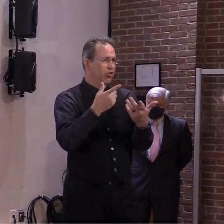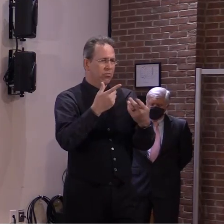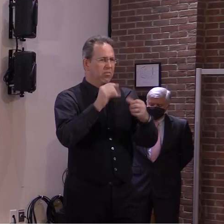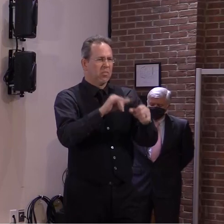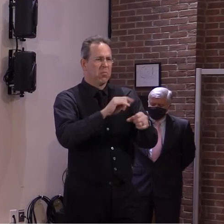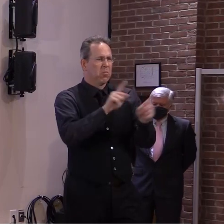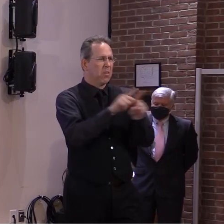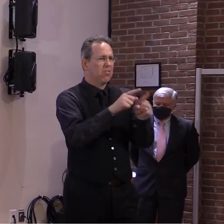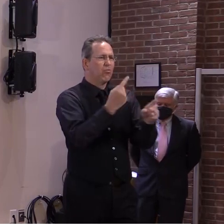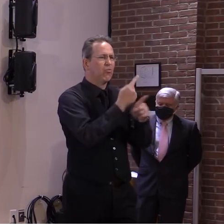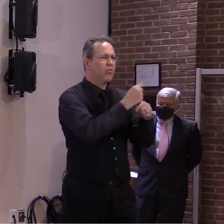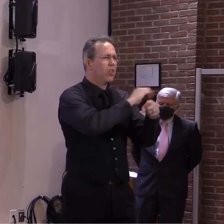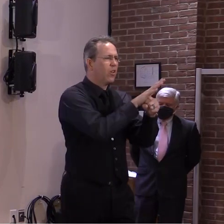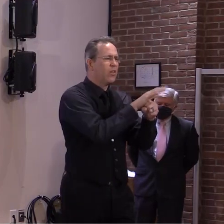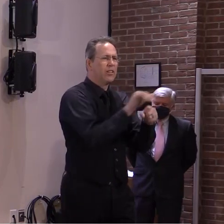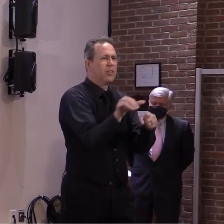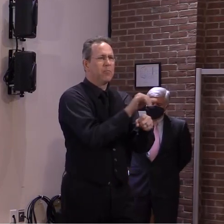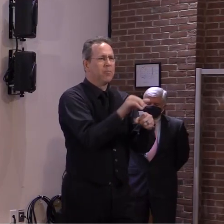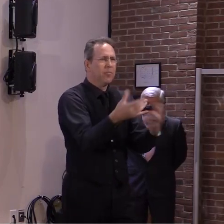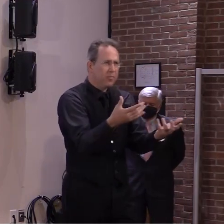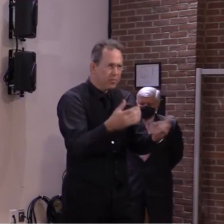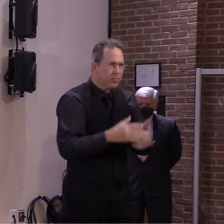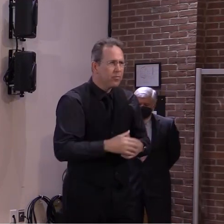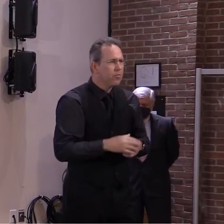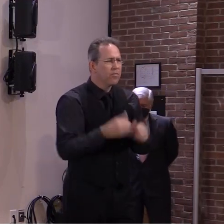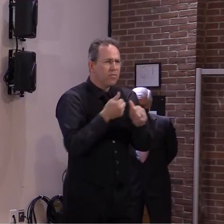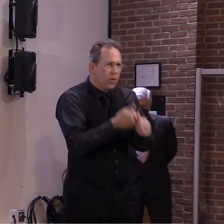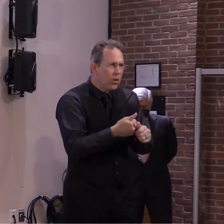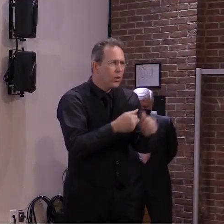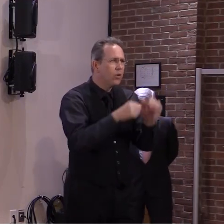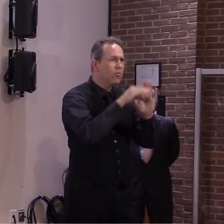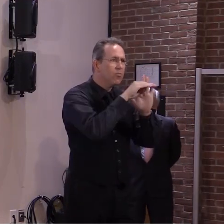of crowds, indoor spaces, and travel.